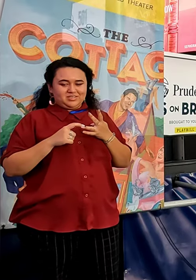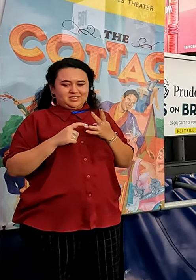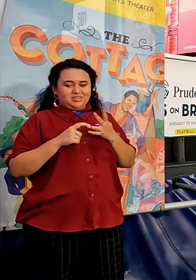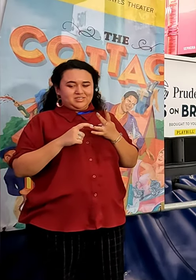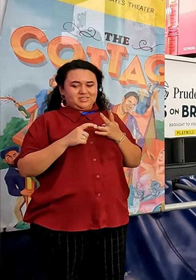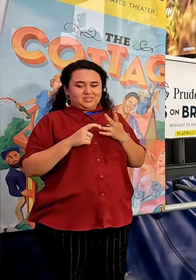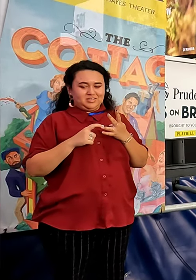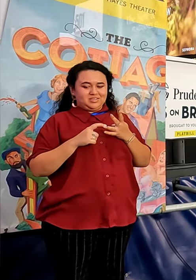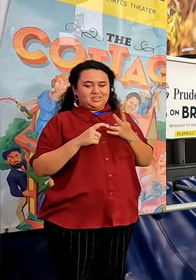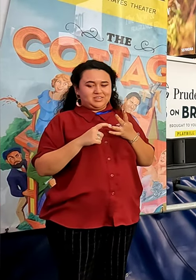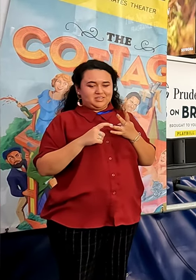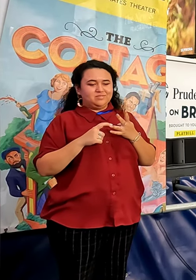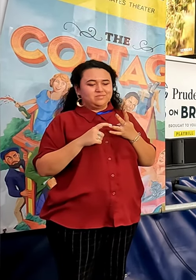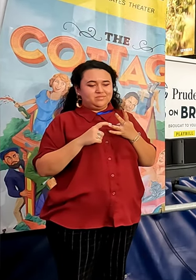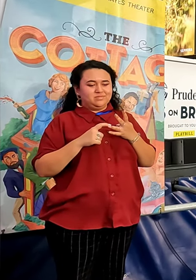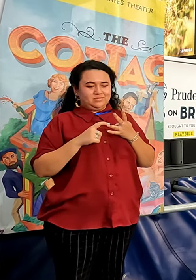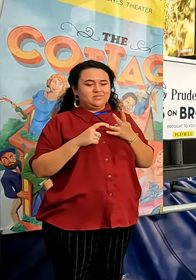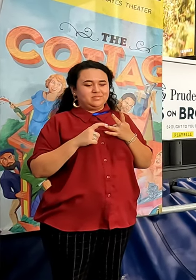Okay, so...